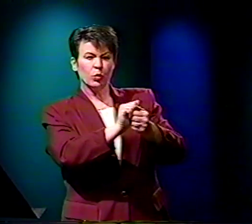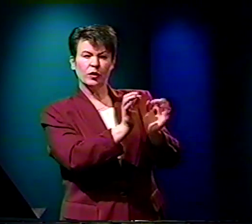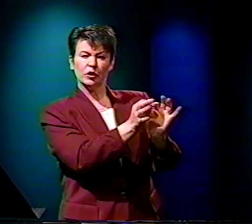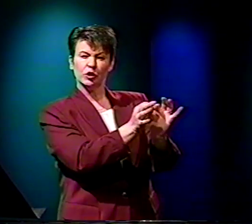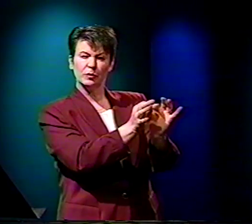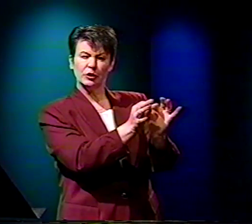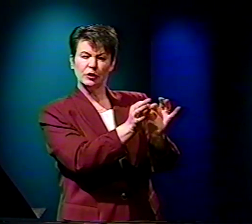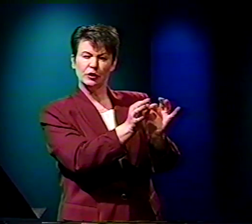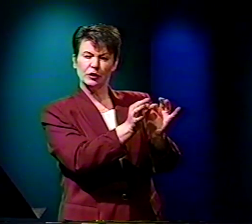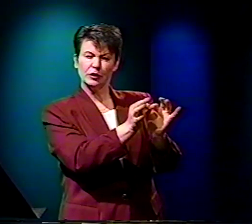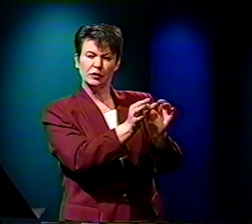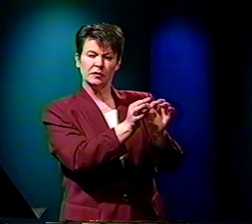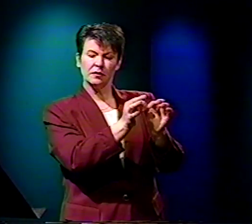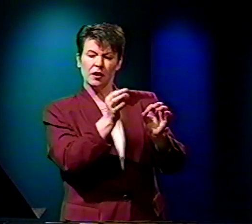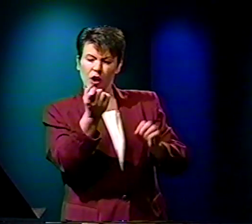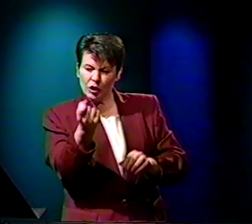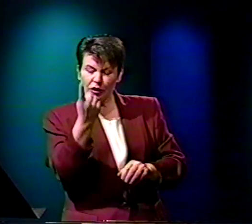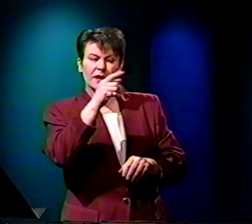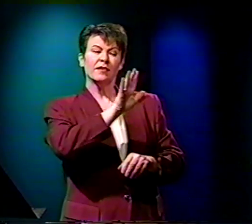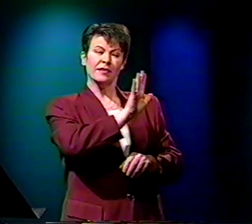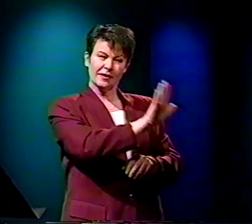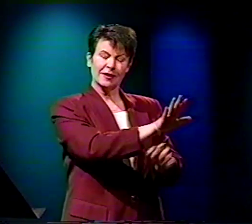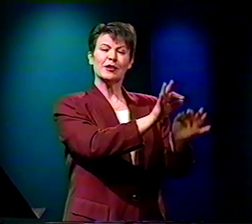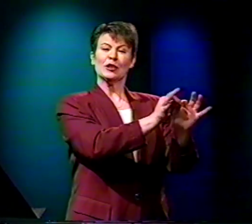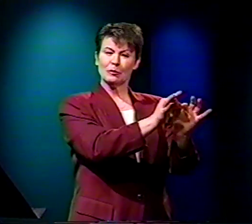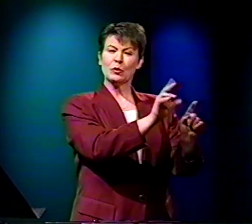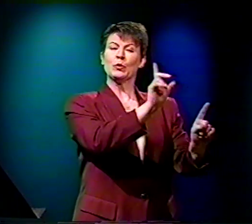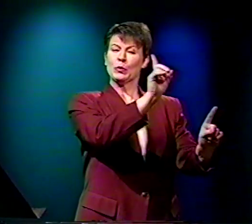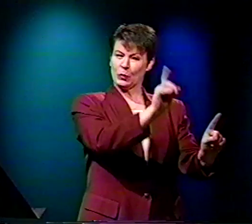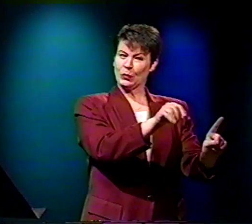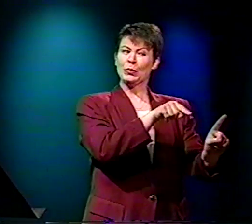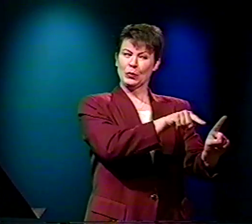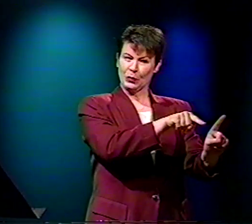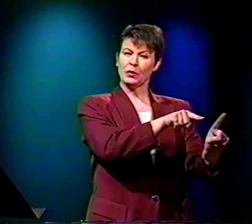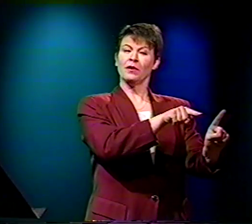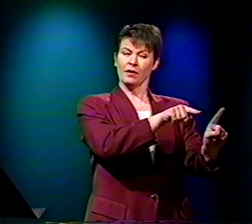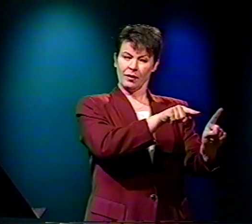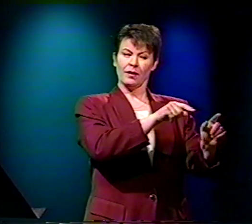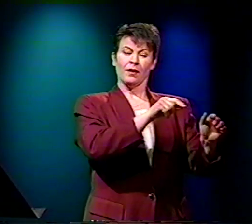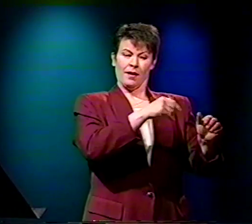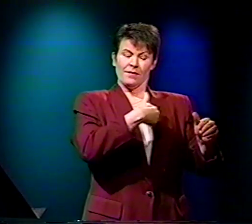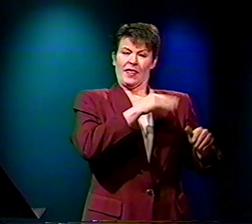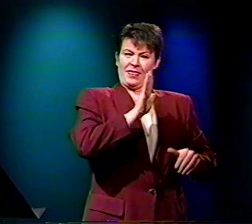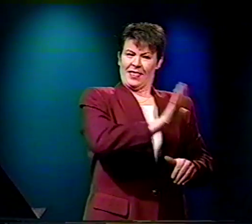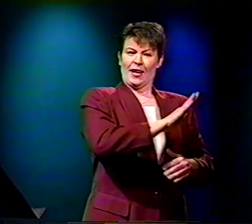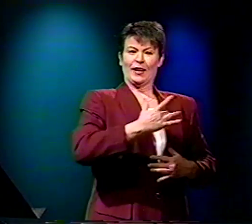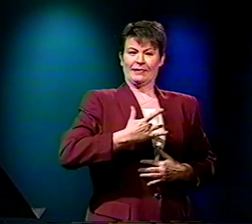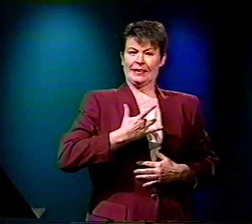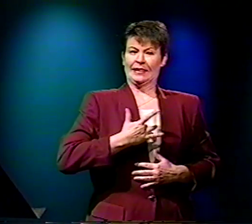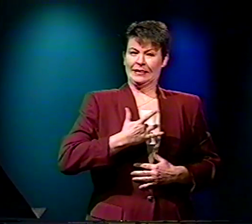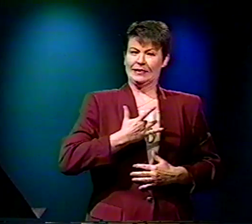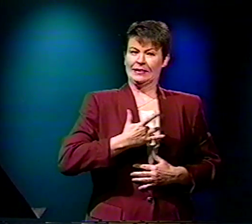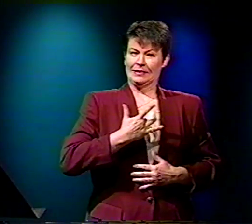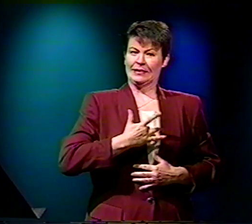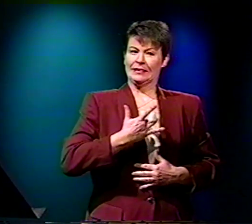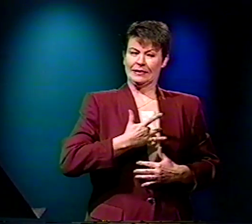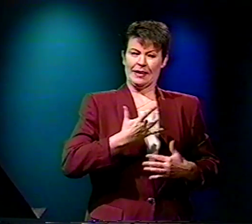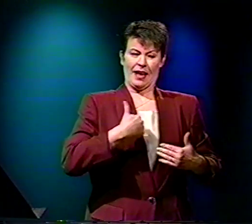Deaf people have to understand and the fact that they have to work with interpreters. And interpreters do have feelings as